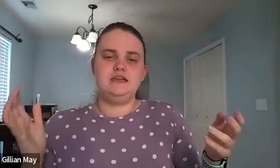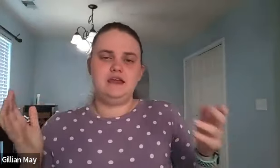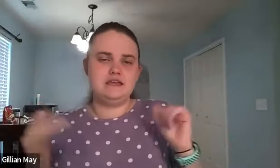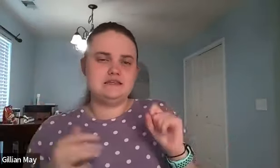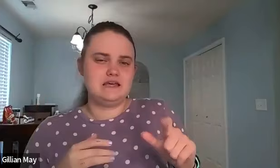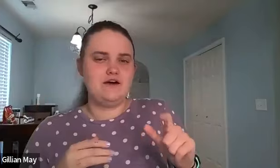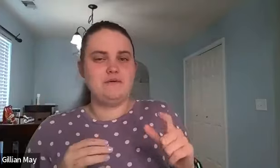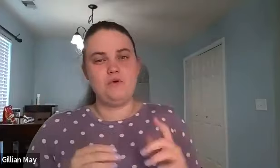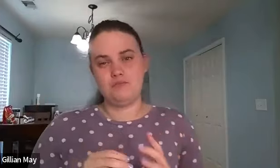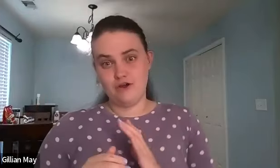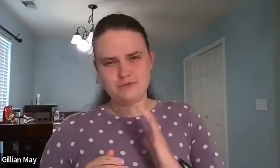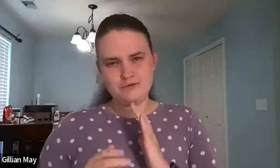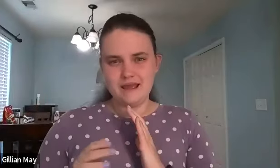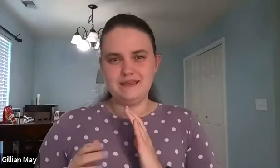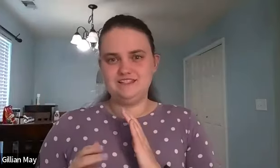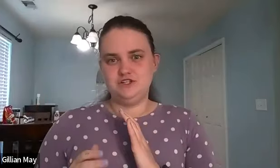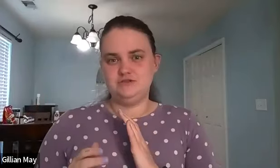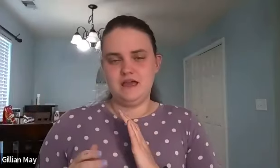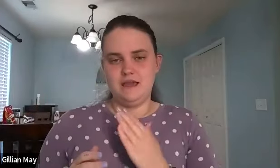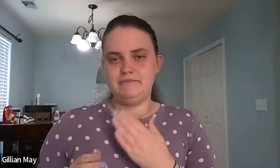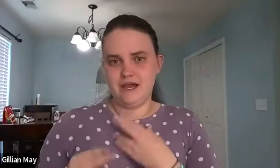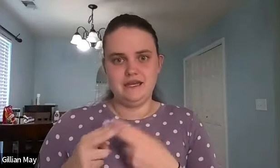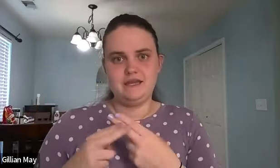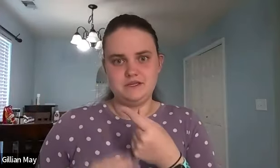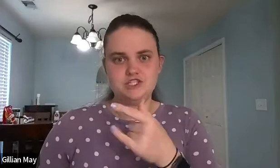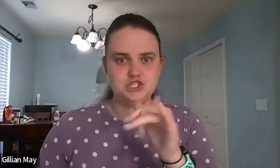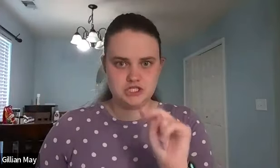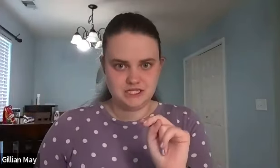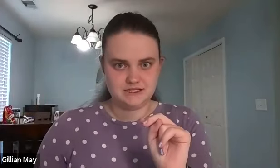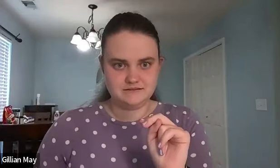In ASL, the more proper way is to say, my name is Gillian.